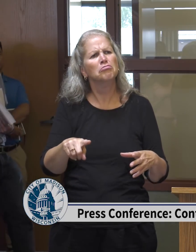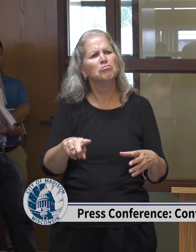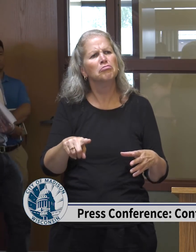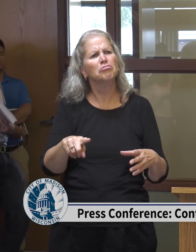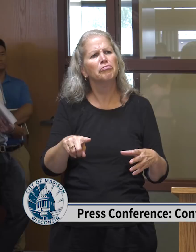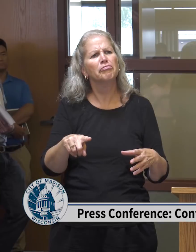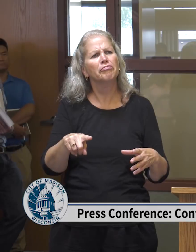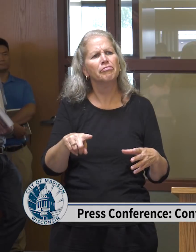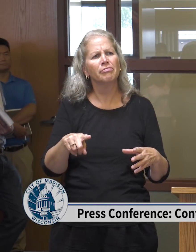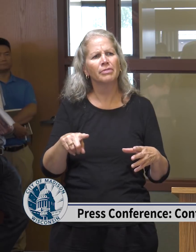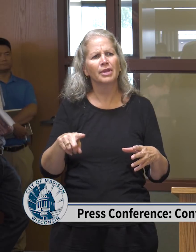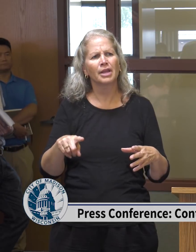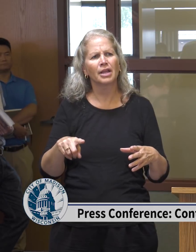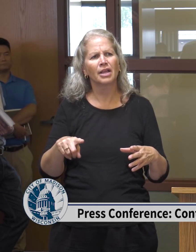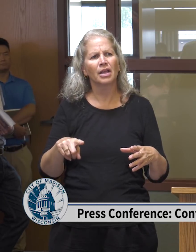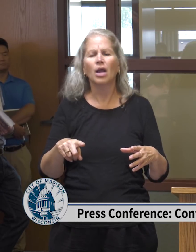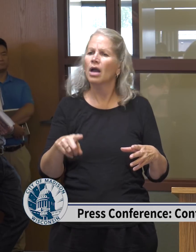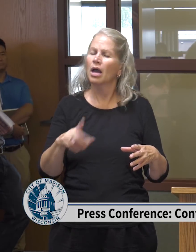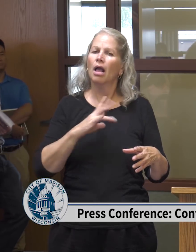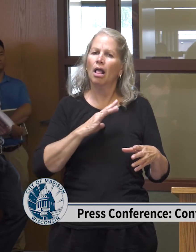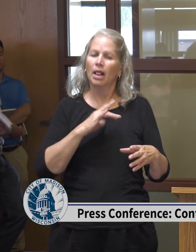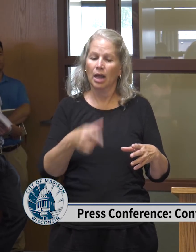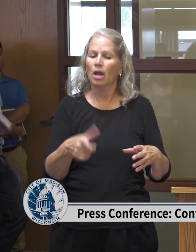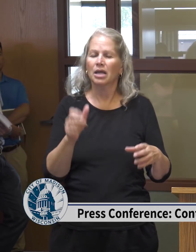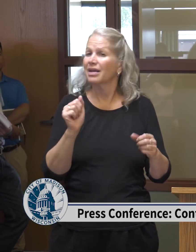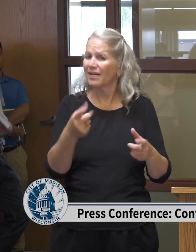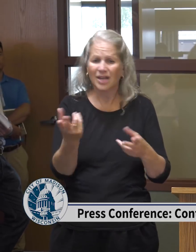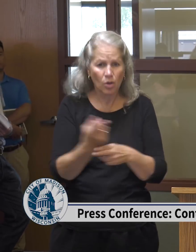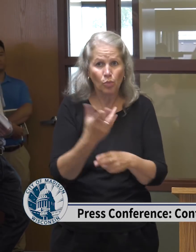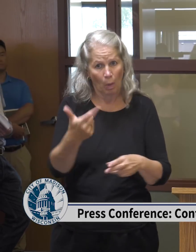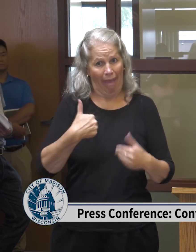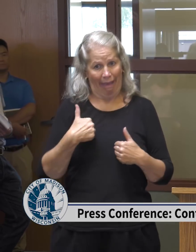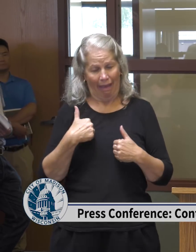during snowstorms and ice events.